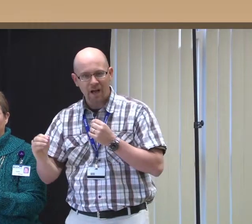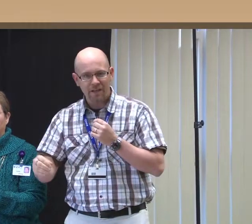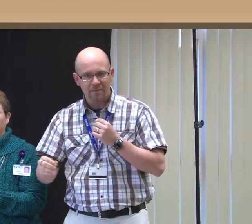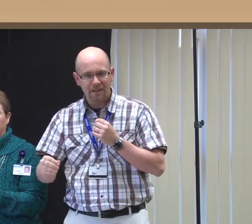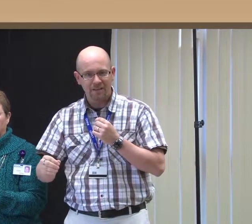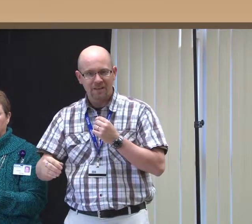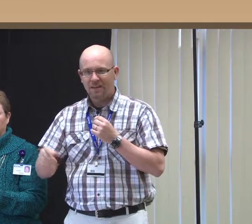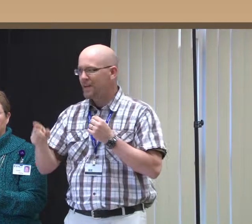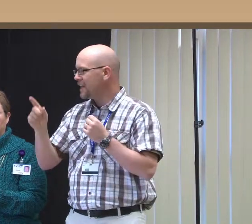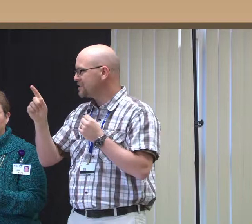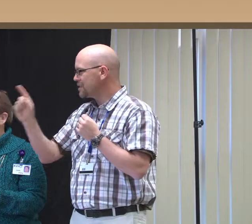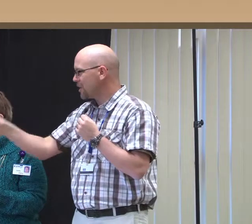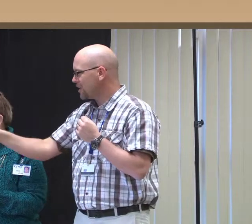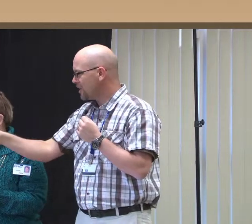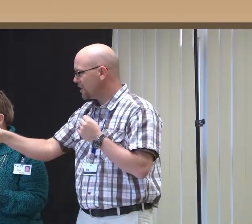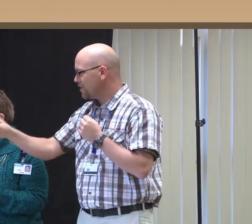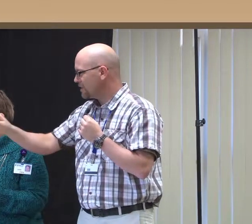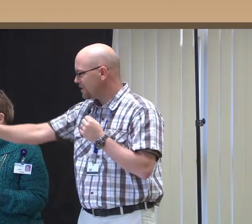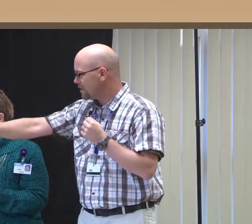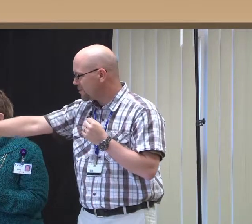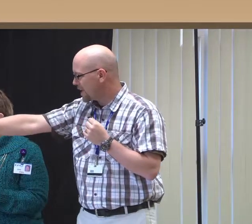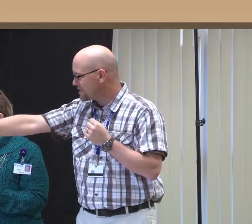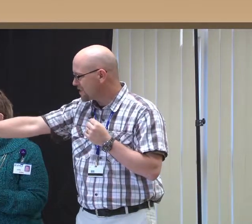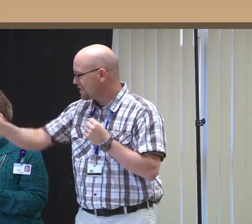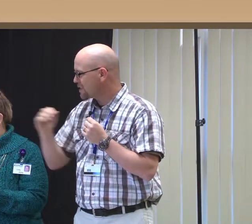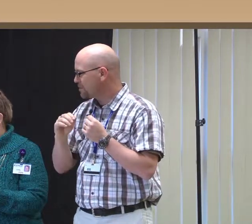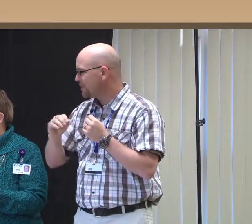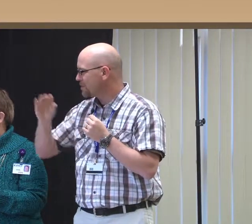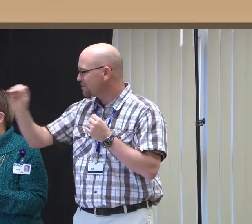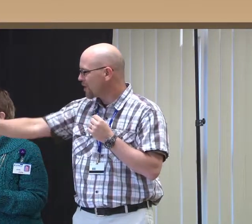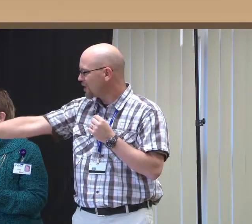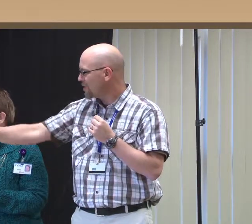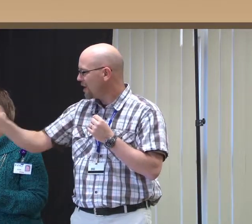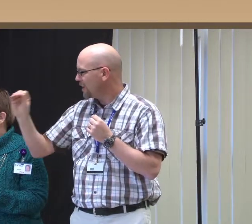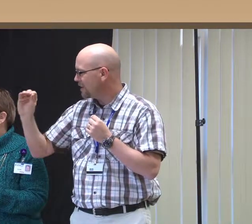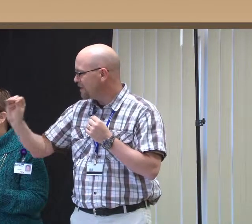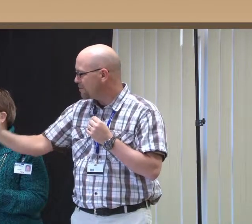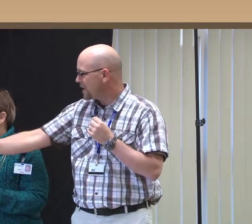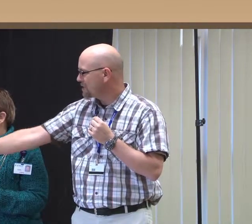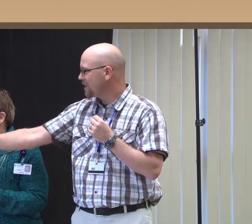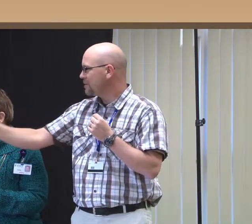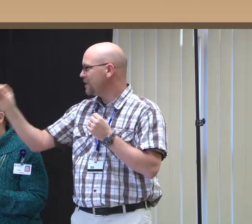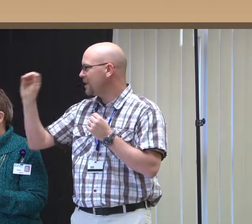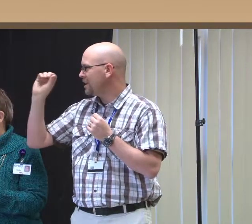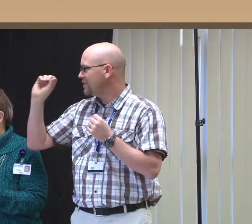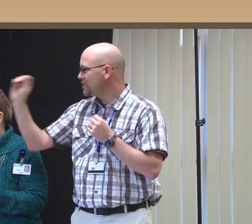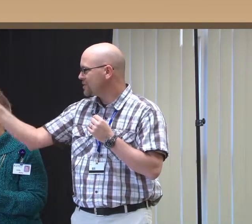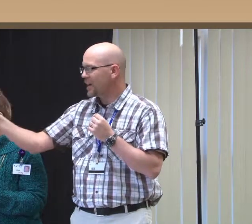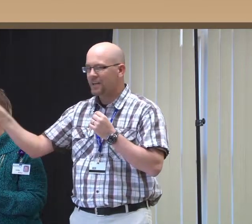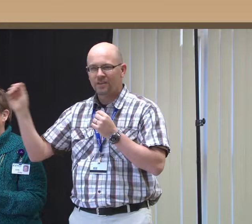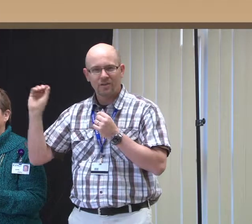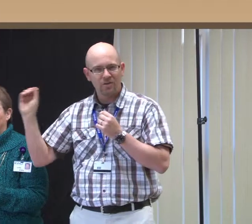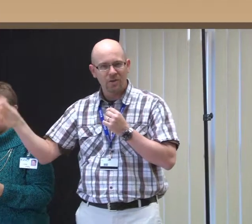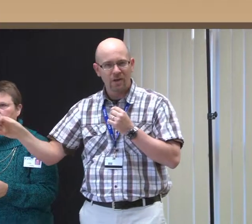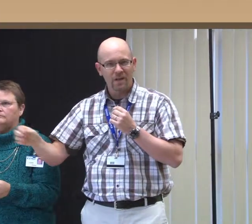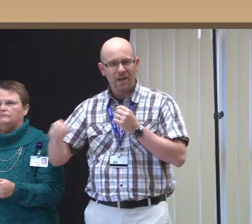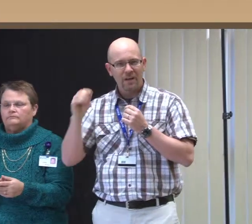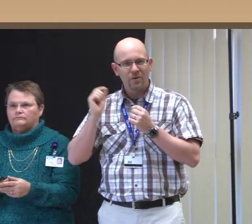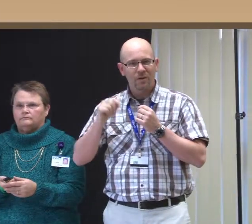document, hence the barcode that you can't see on this, but there's a barcode on it, patient label on it, you sign it, you do it, and you can